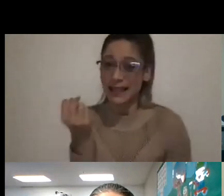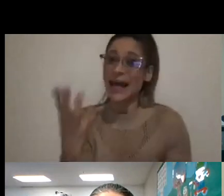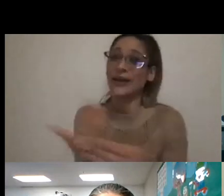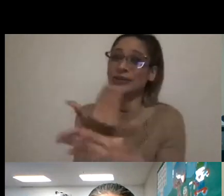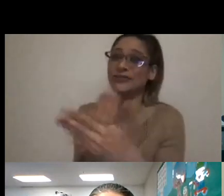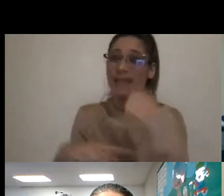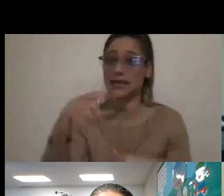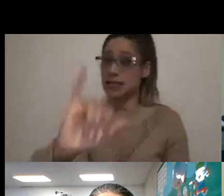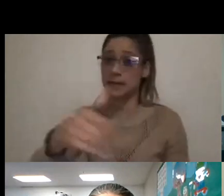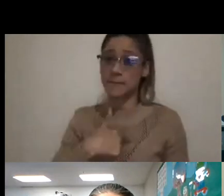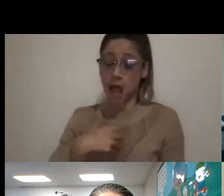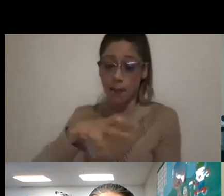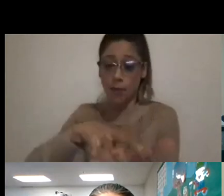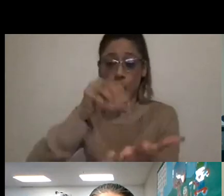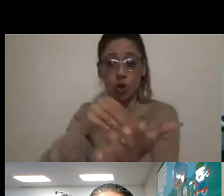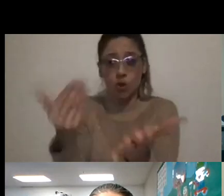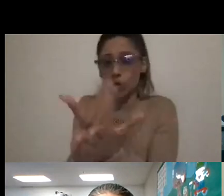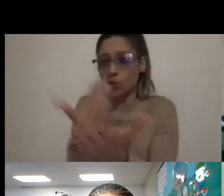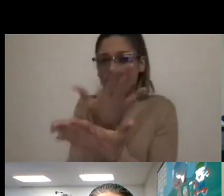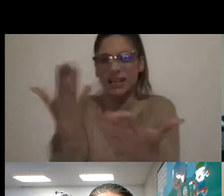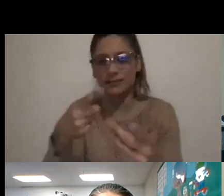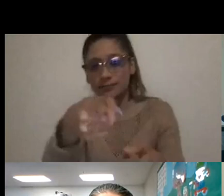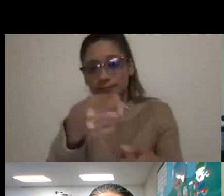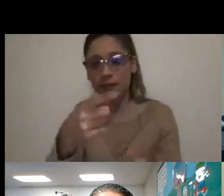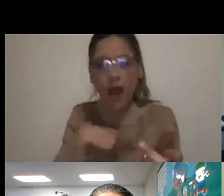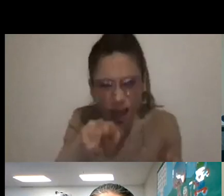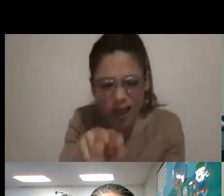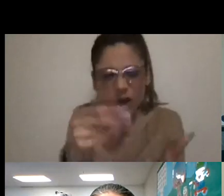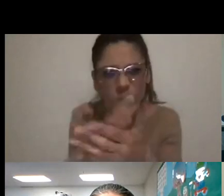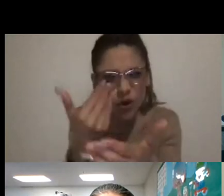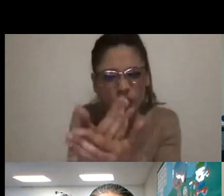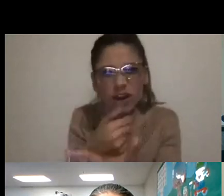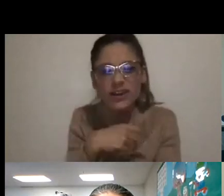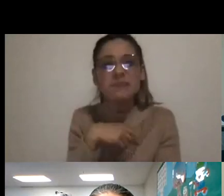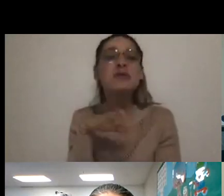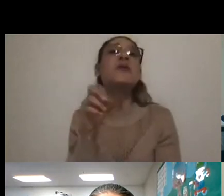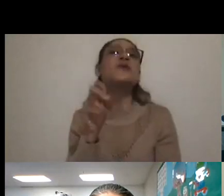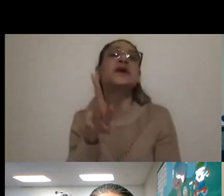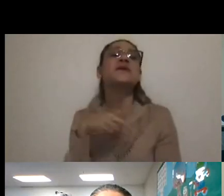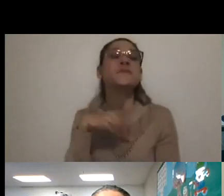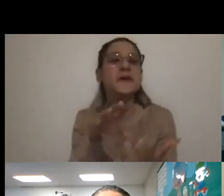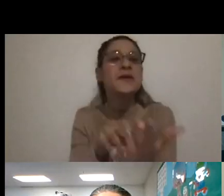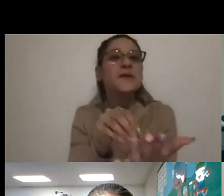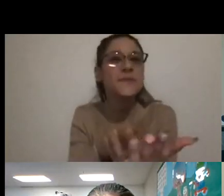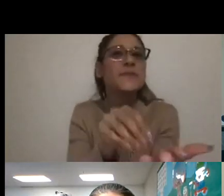up, but it will happen. Like me, I'm learning new things.